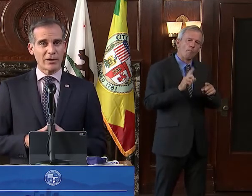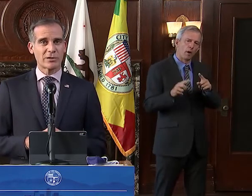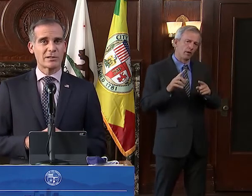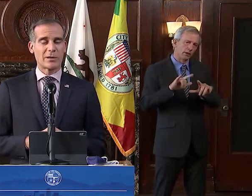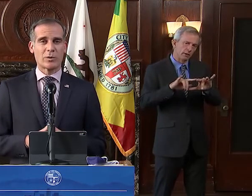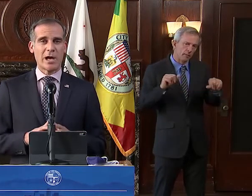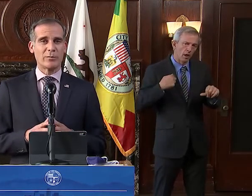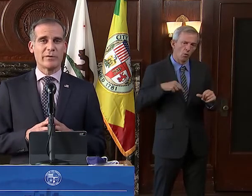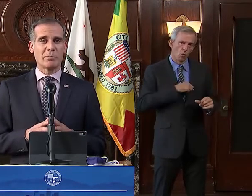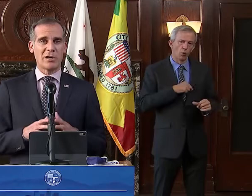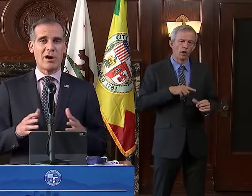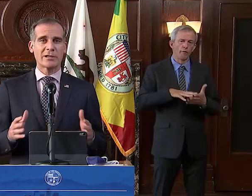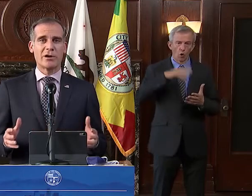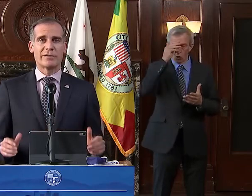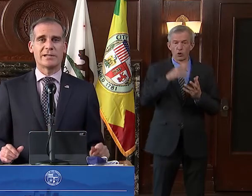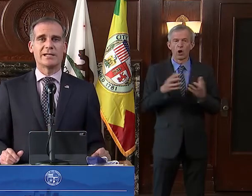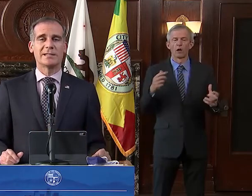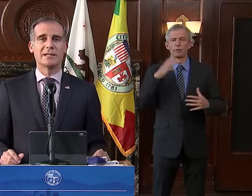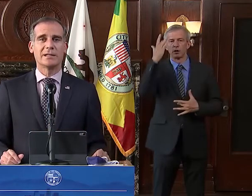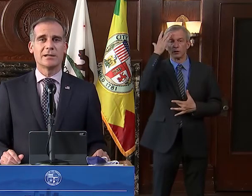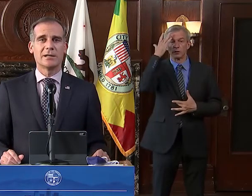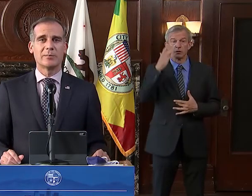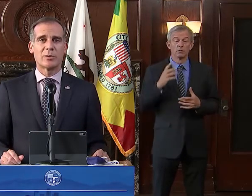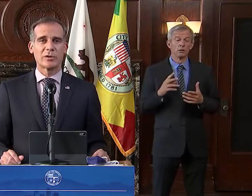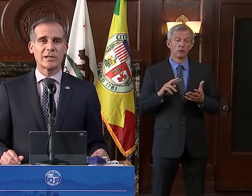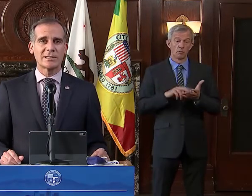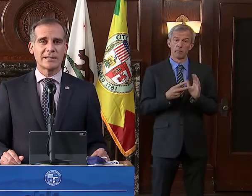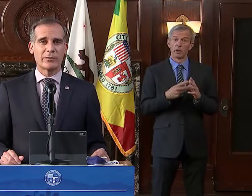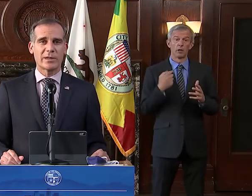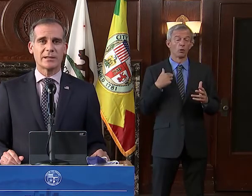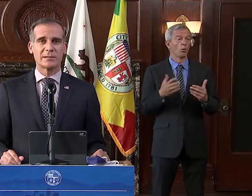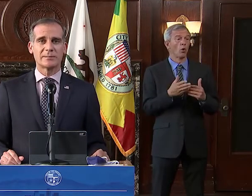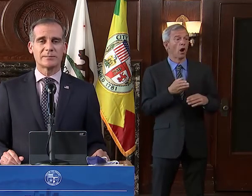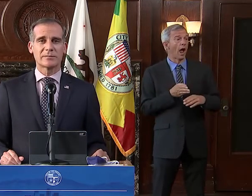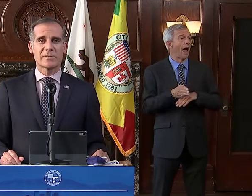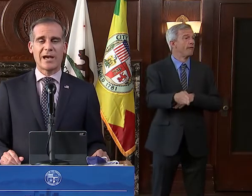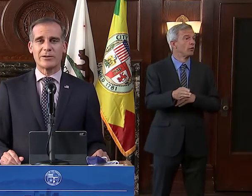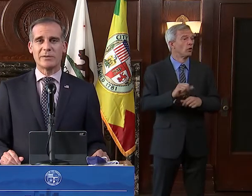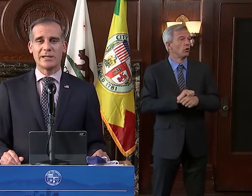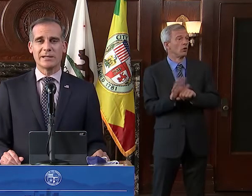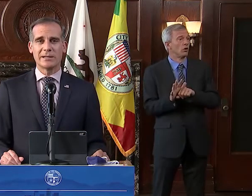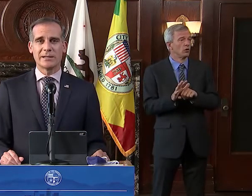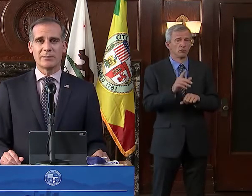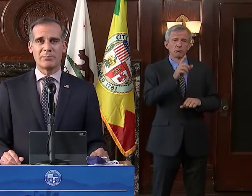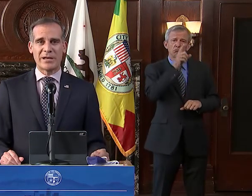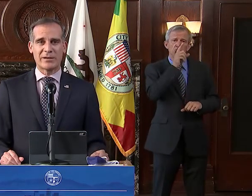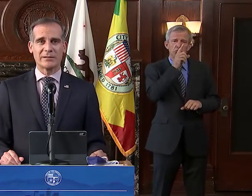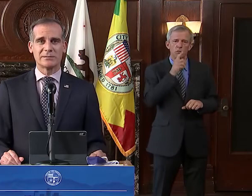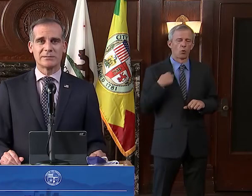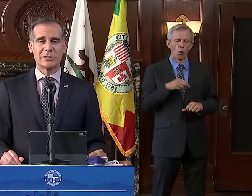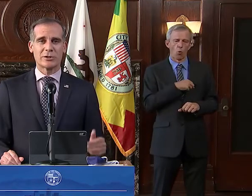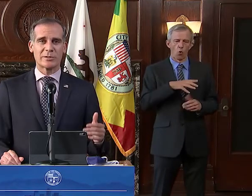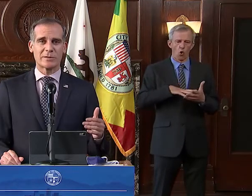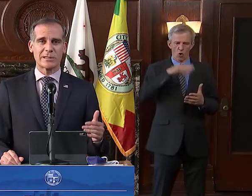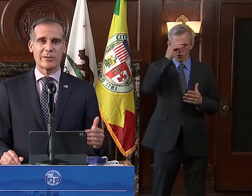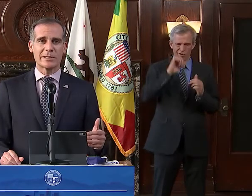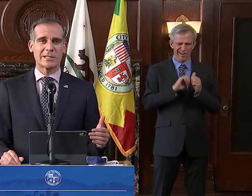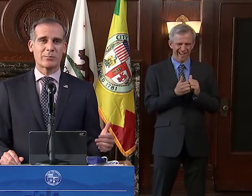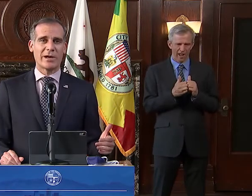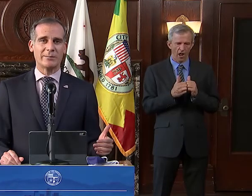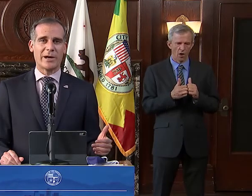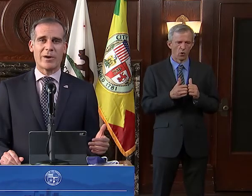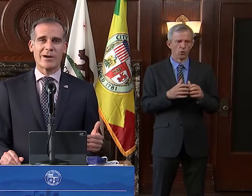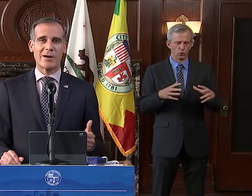And I've also said we're not moving beyond COVID-19, but we're learning to live with it, how to be better in terms of